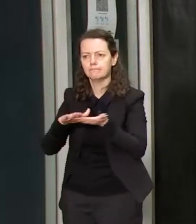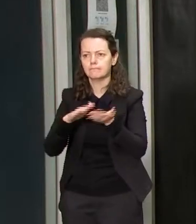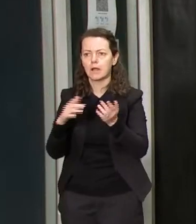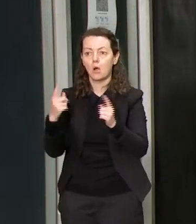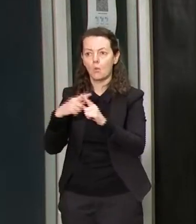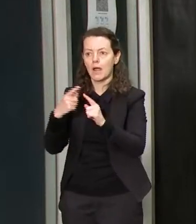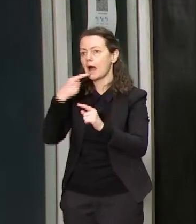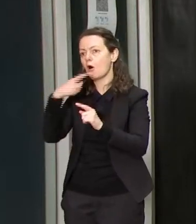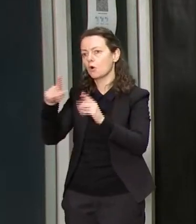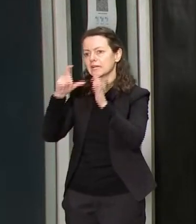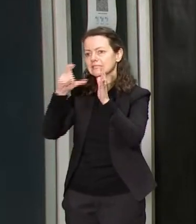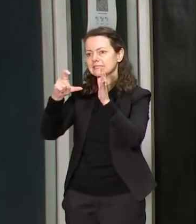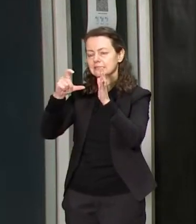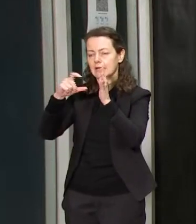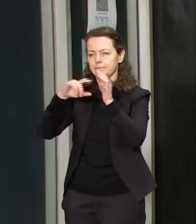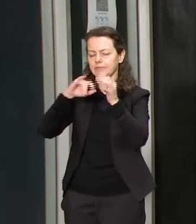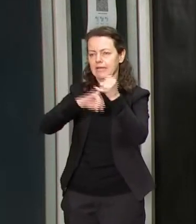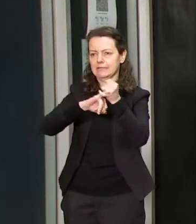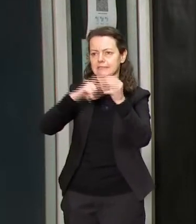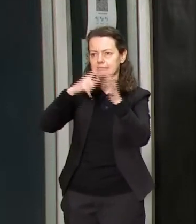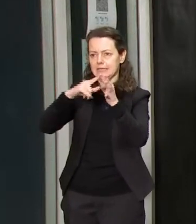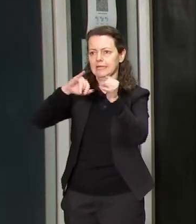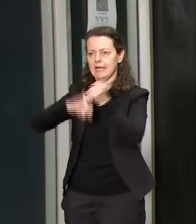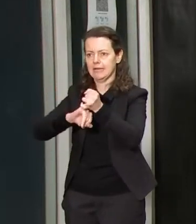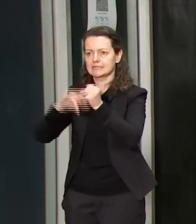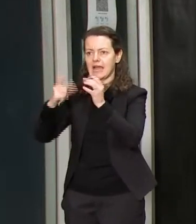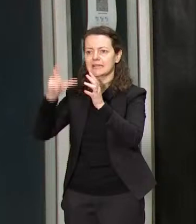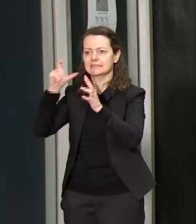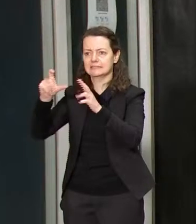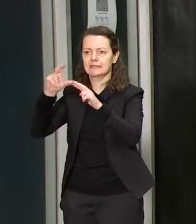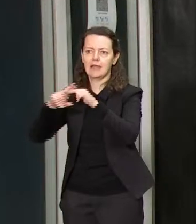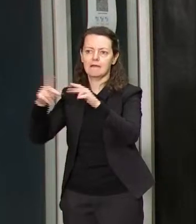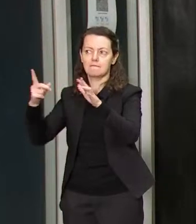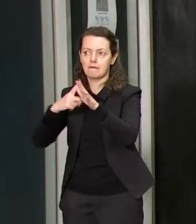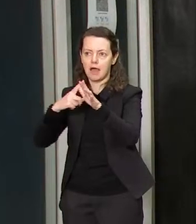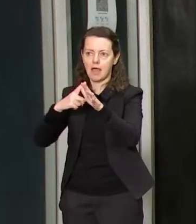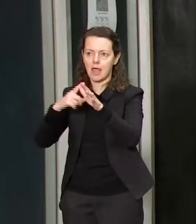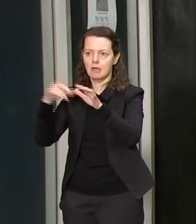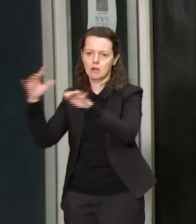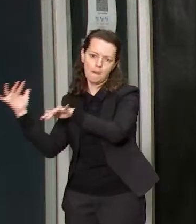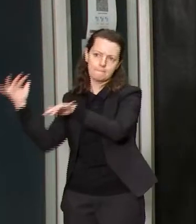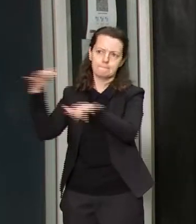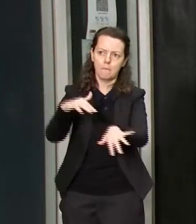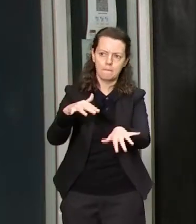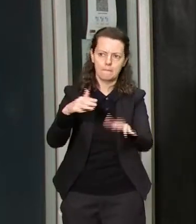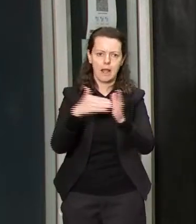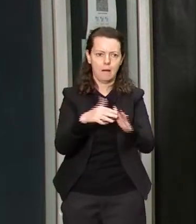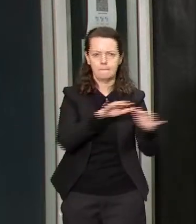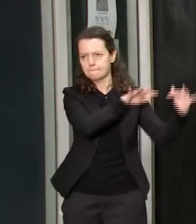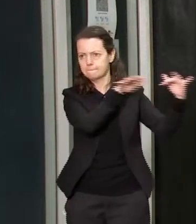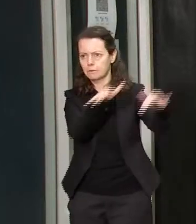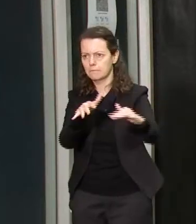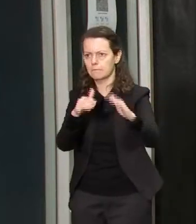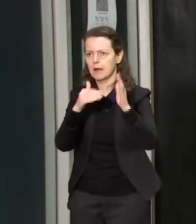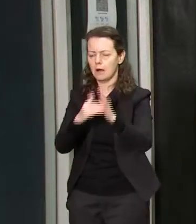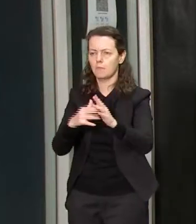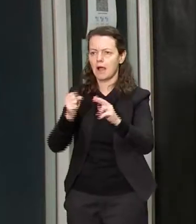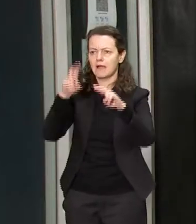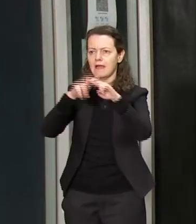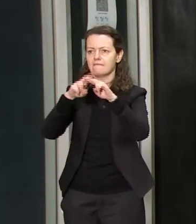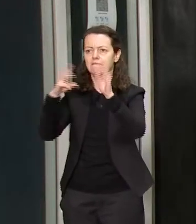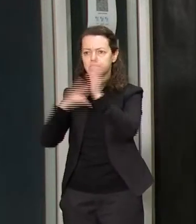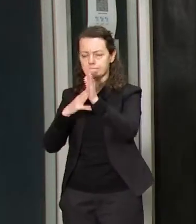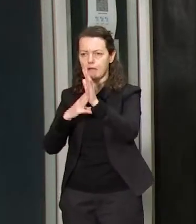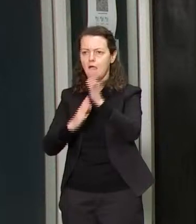We've got SES and CFA volunteers coming in from all parts of the state to some of those affected areas. We also have Forest Fire Management